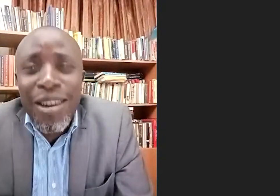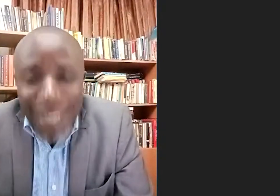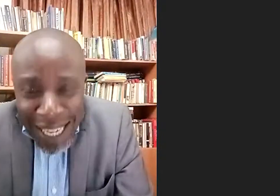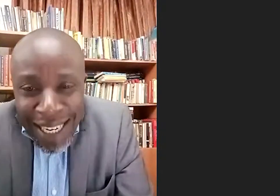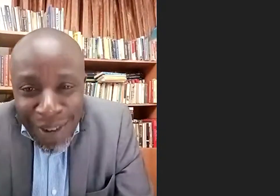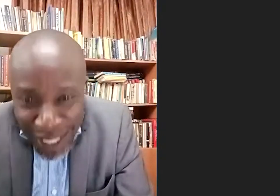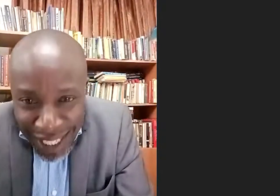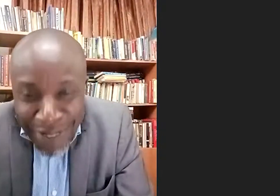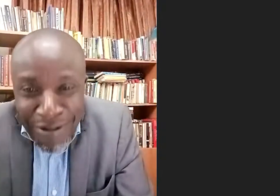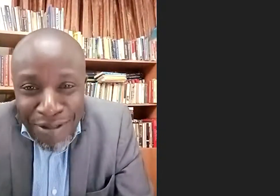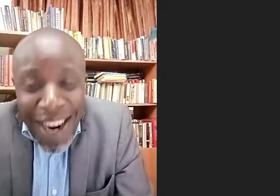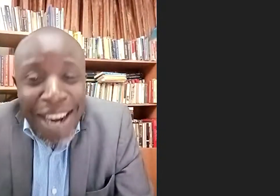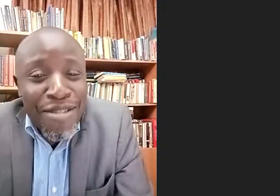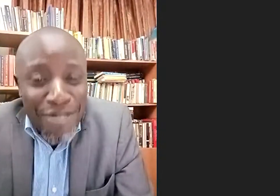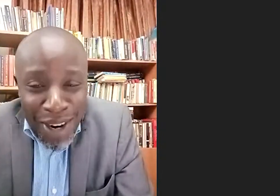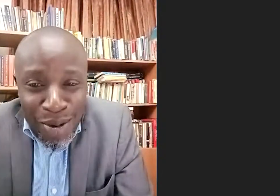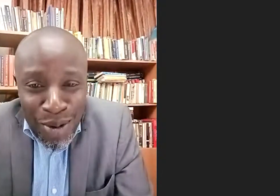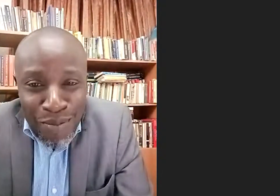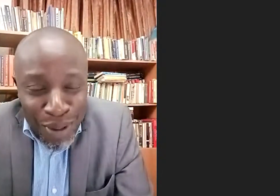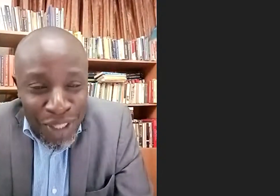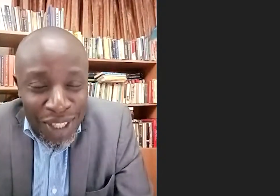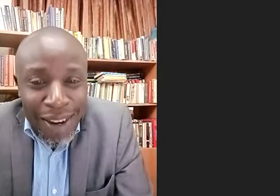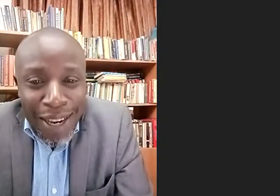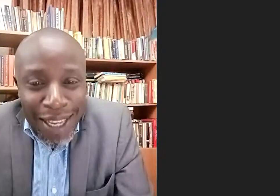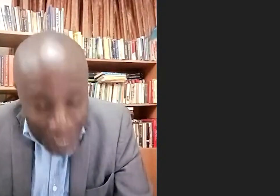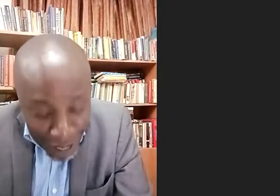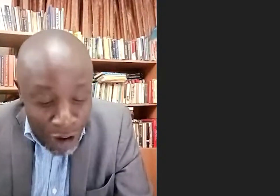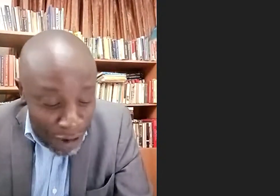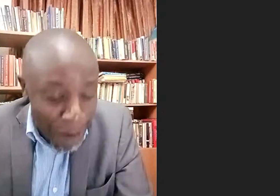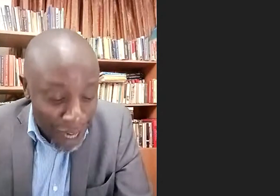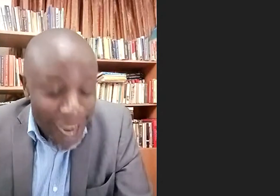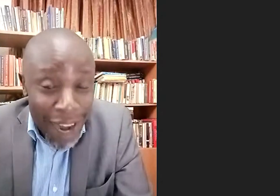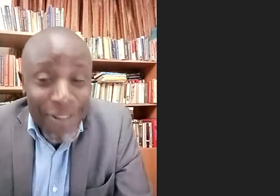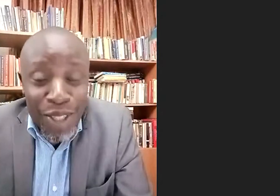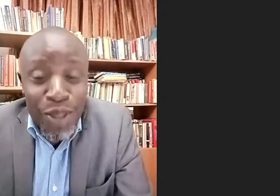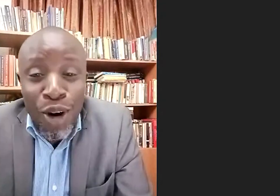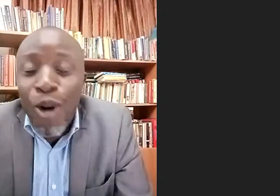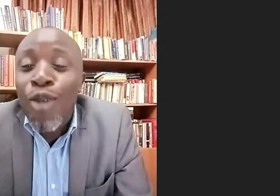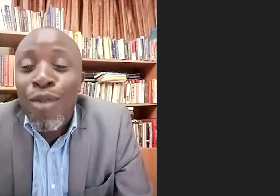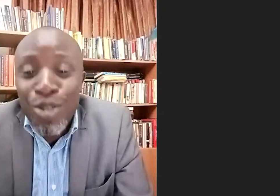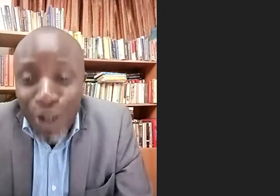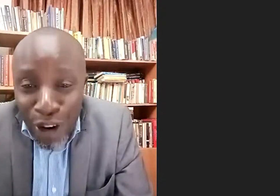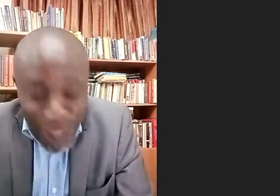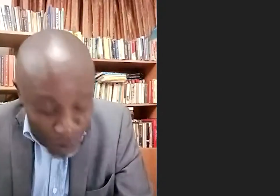of October. If you want to learn, please be there.